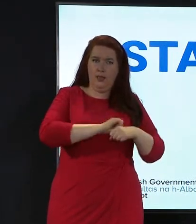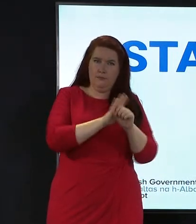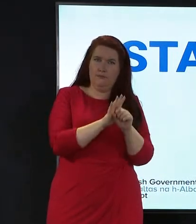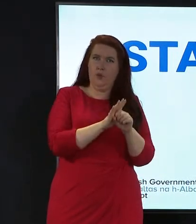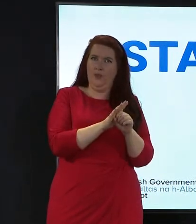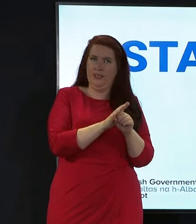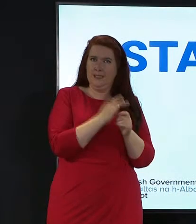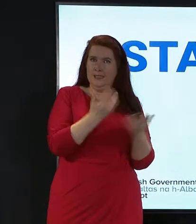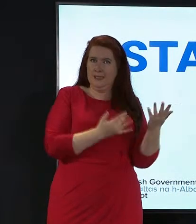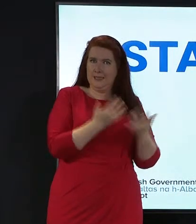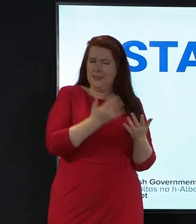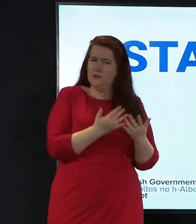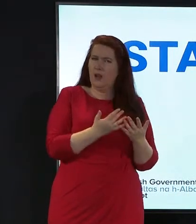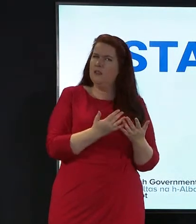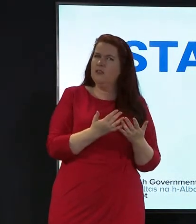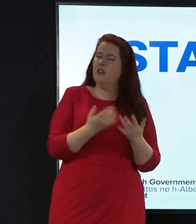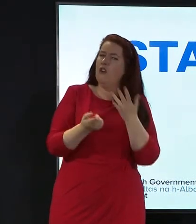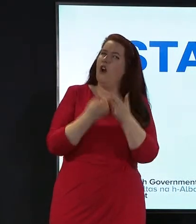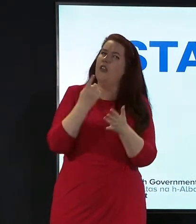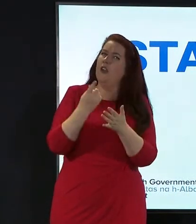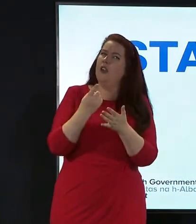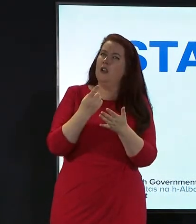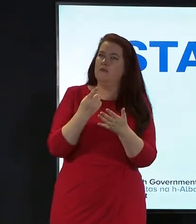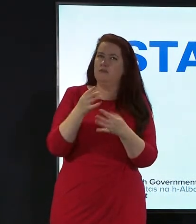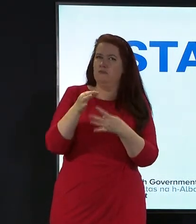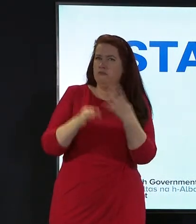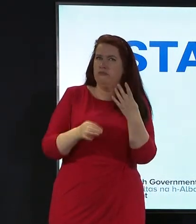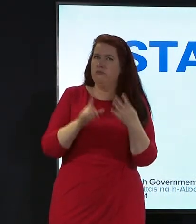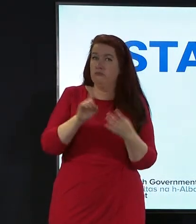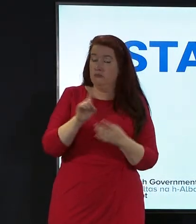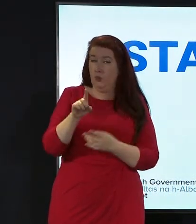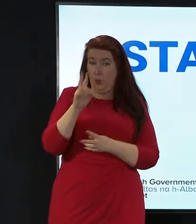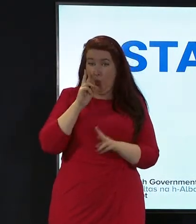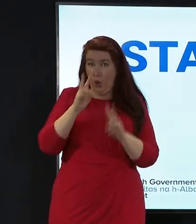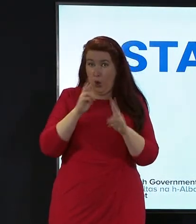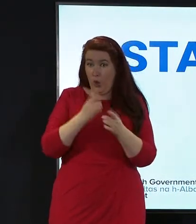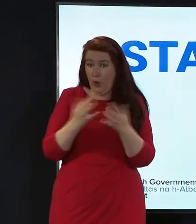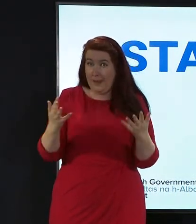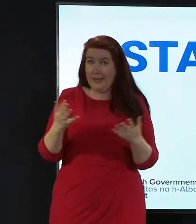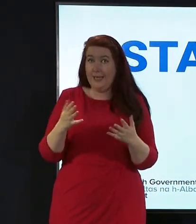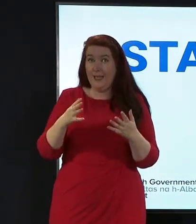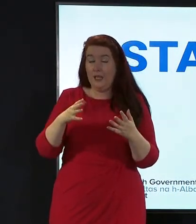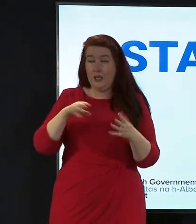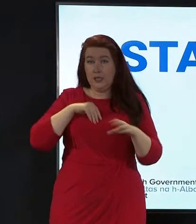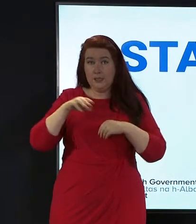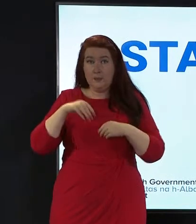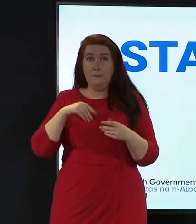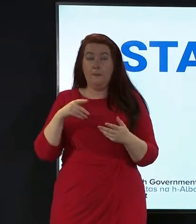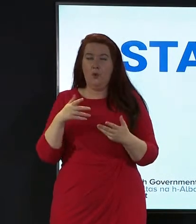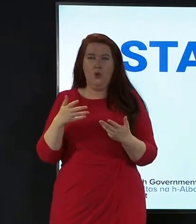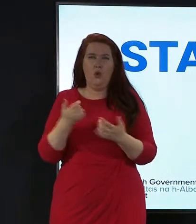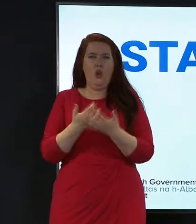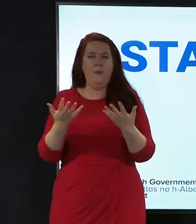clarify what other factors were involved? For instance, were you looking at things like vaccine uptake rates as well? Was that something that was part